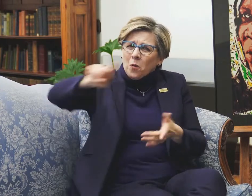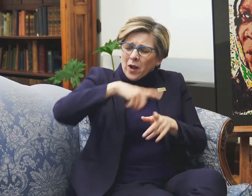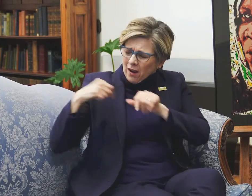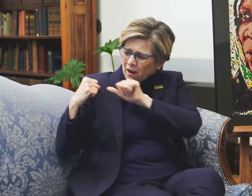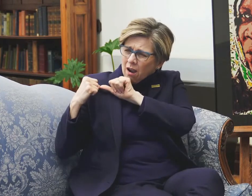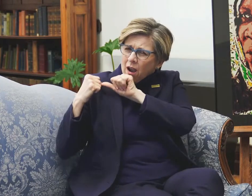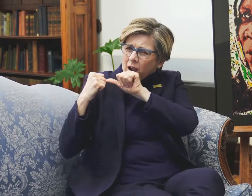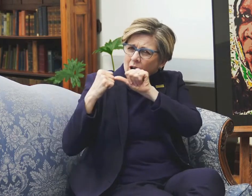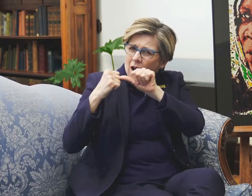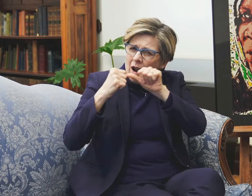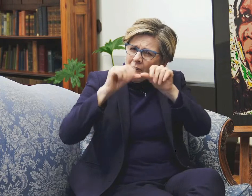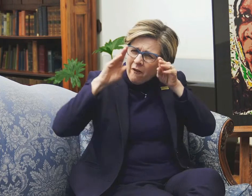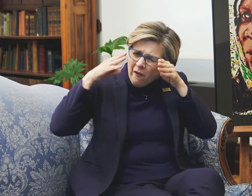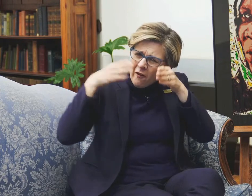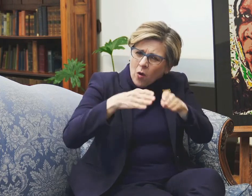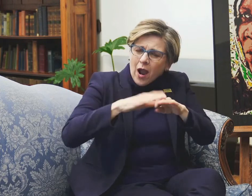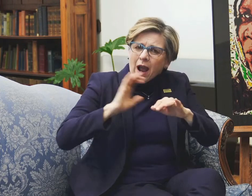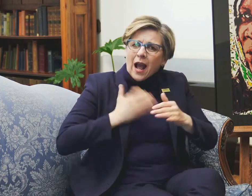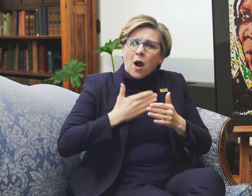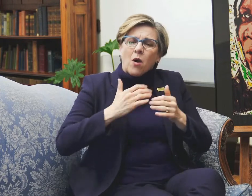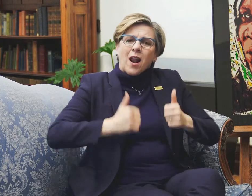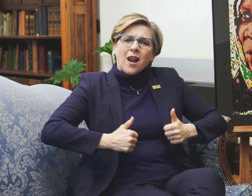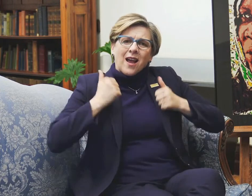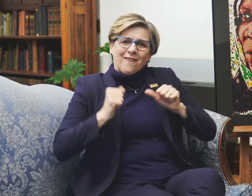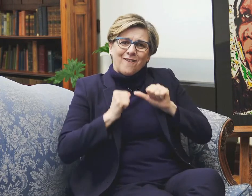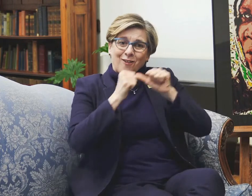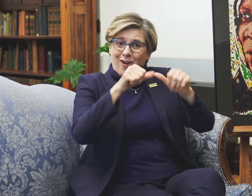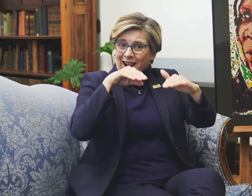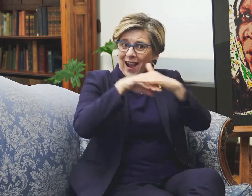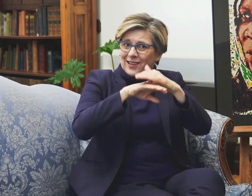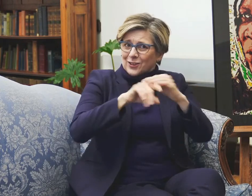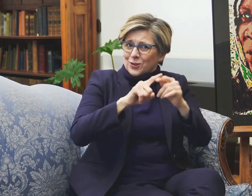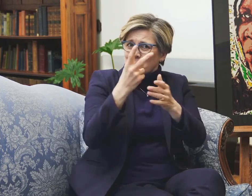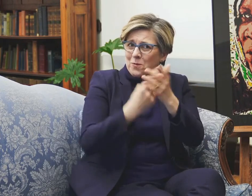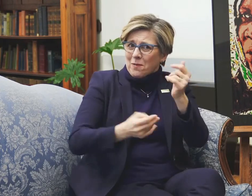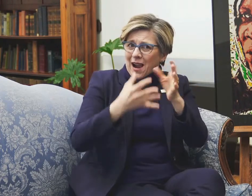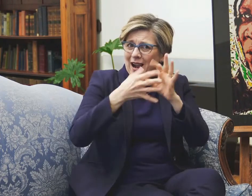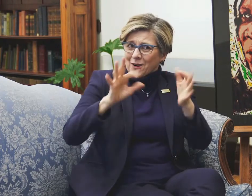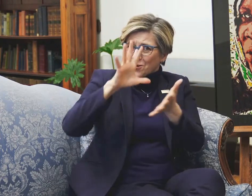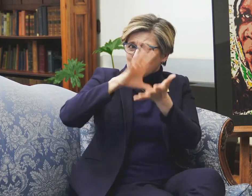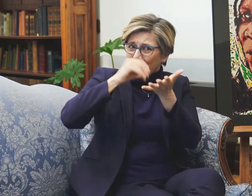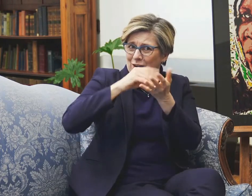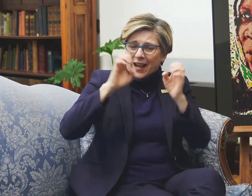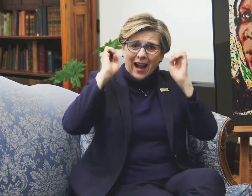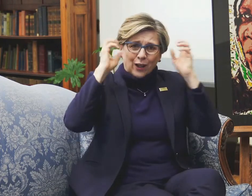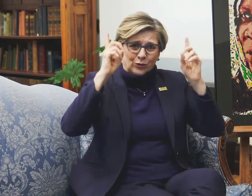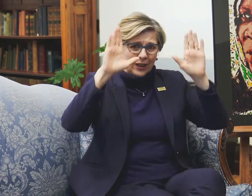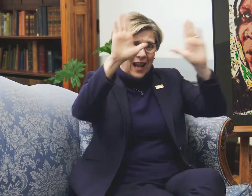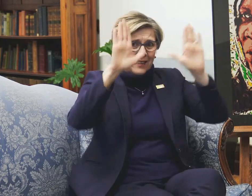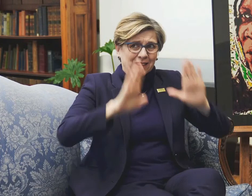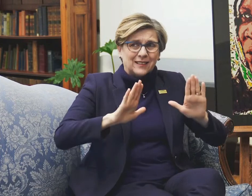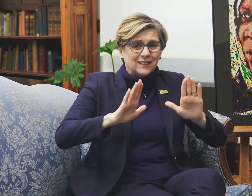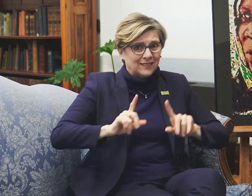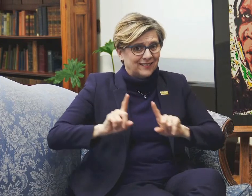We have remained laser-focused on providing lifelong access to bilingual learning and educational